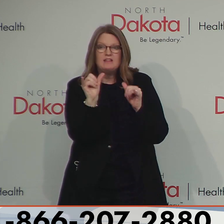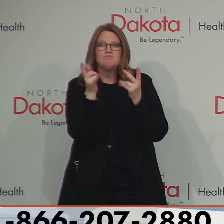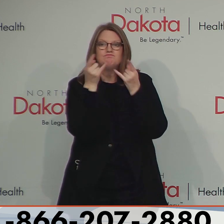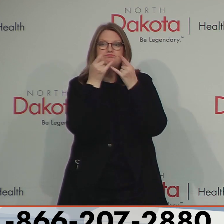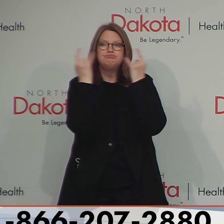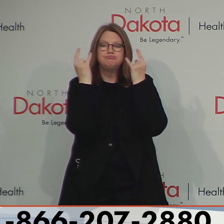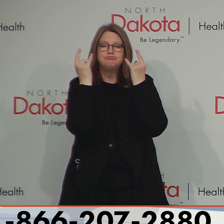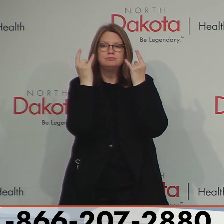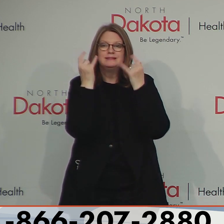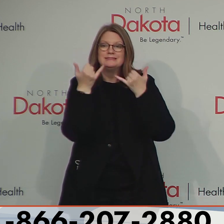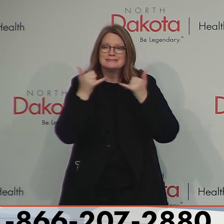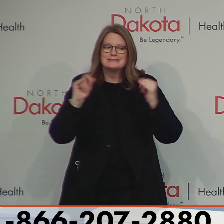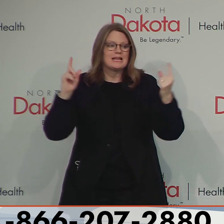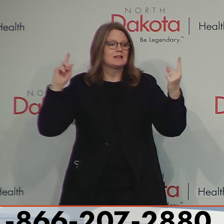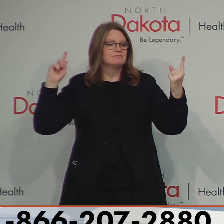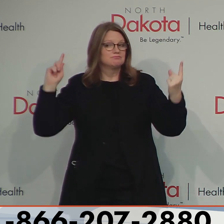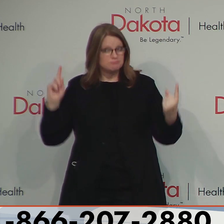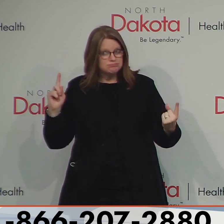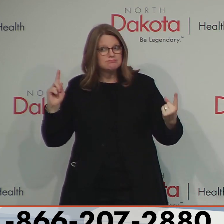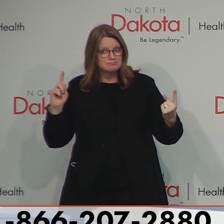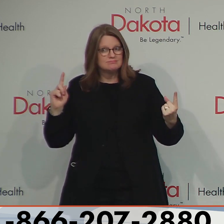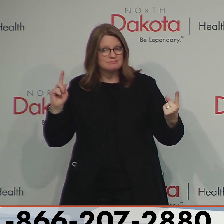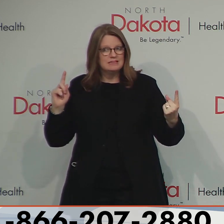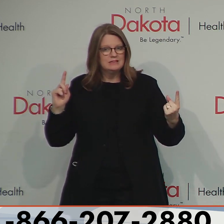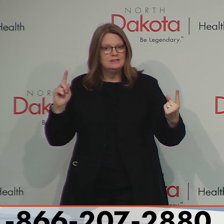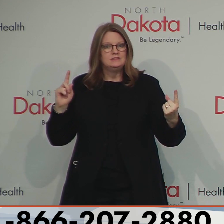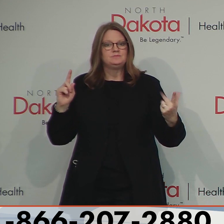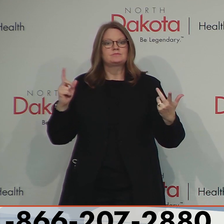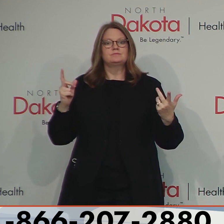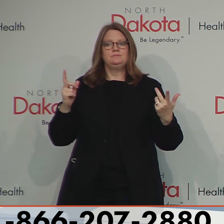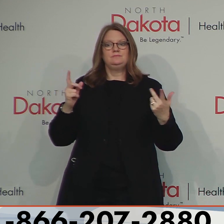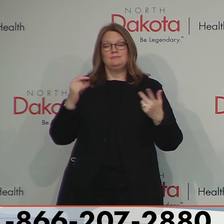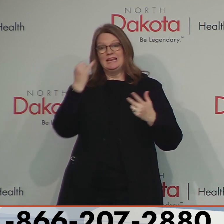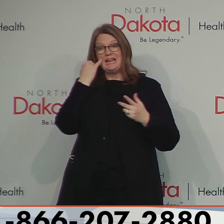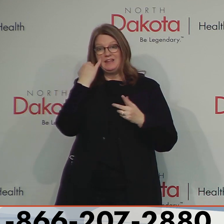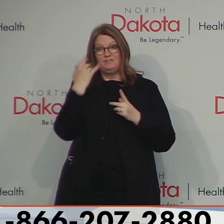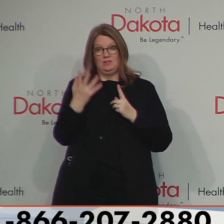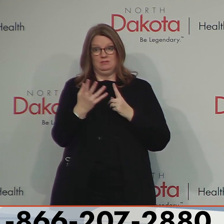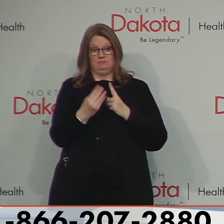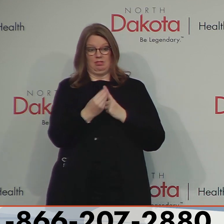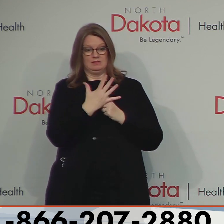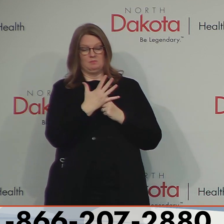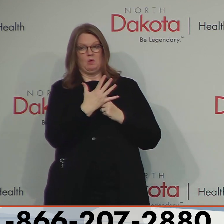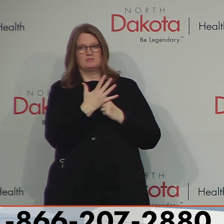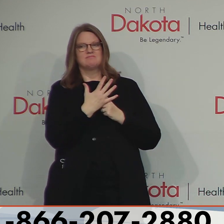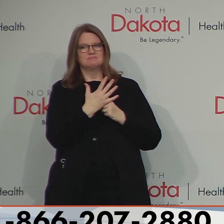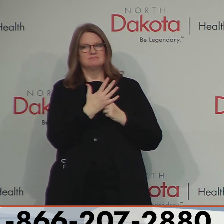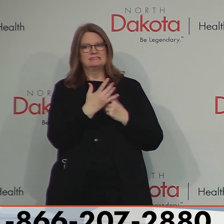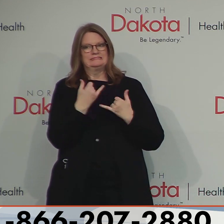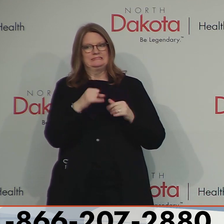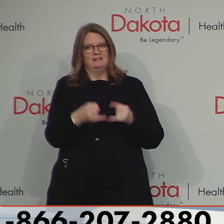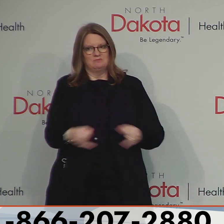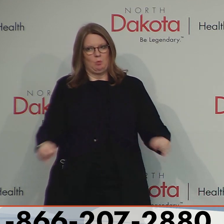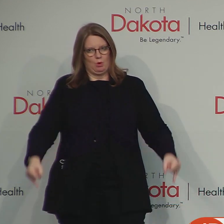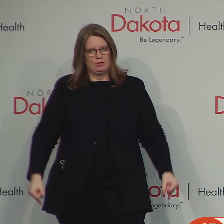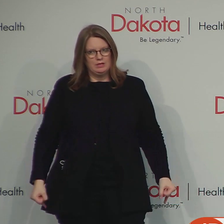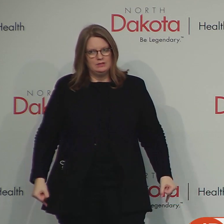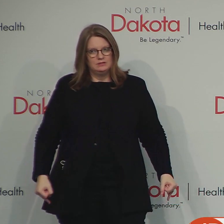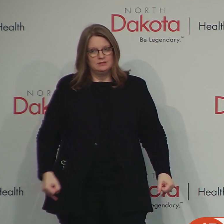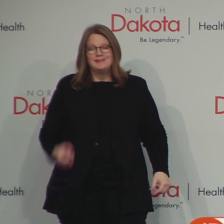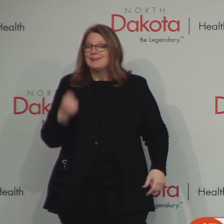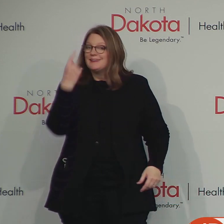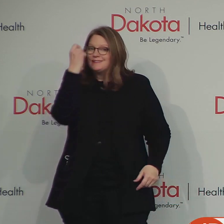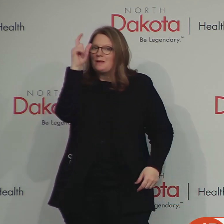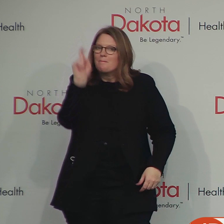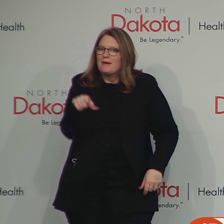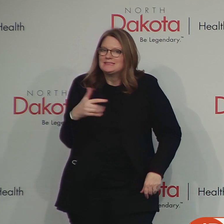mask, that you practice social distancing. If you're exposed, that you continue to quarantine. And really, you need 2 doses,